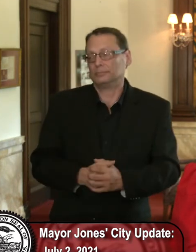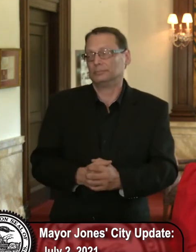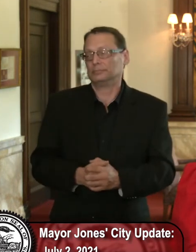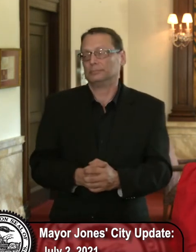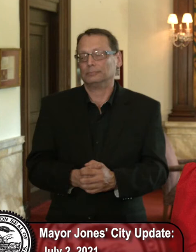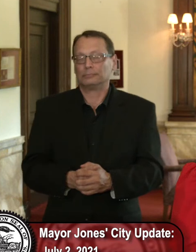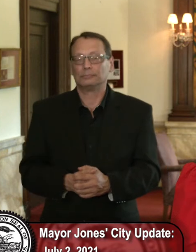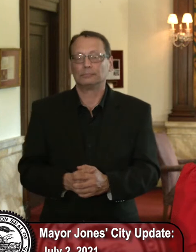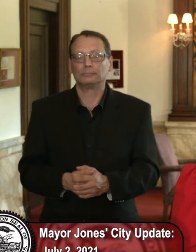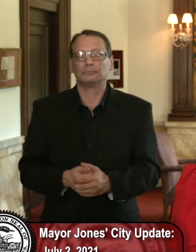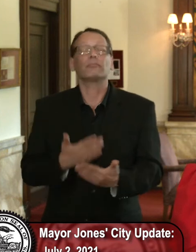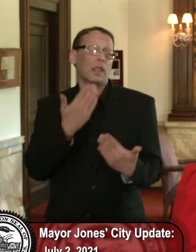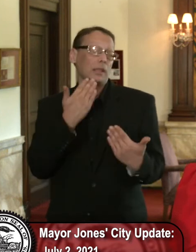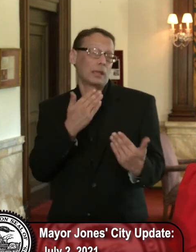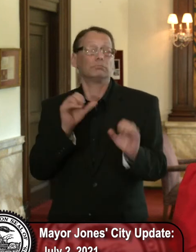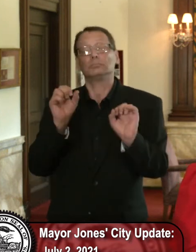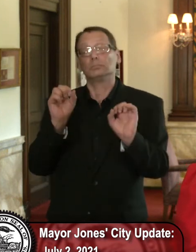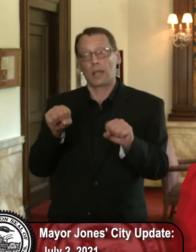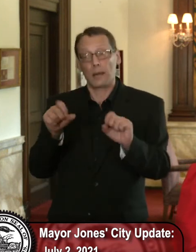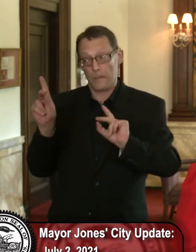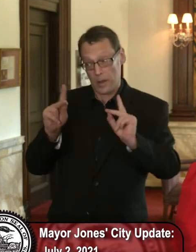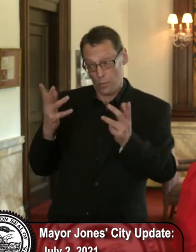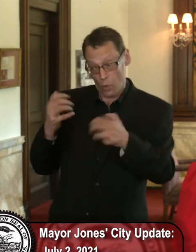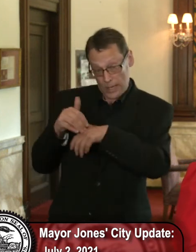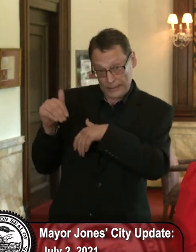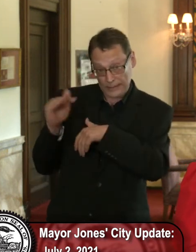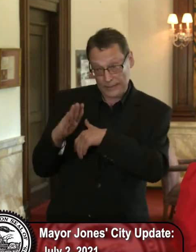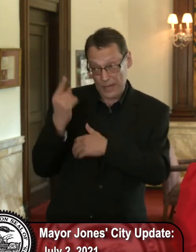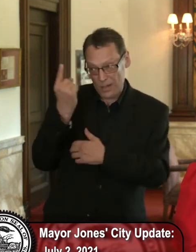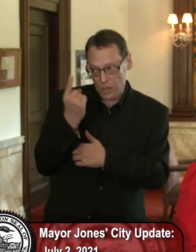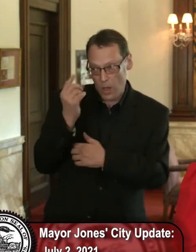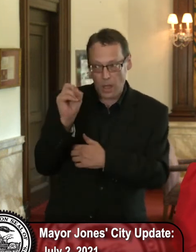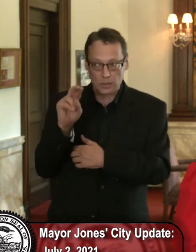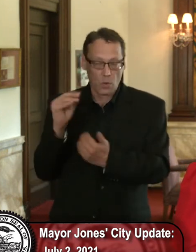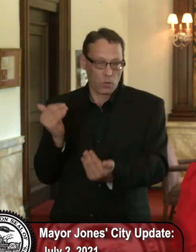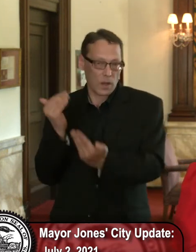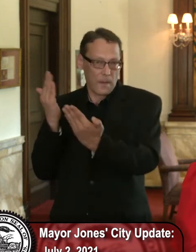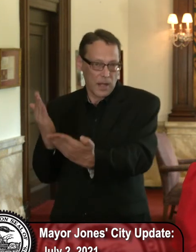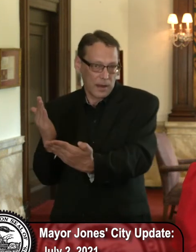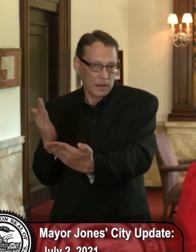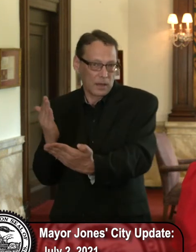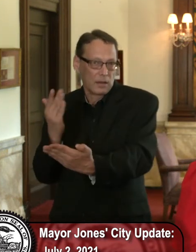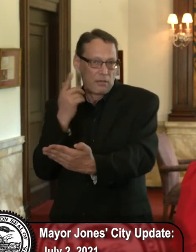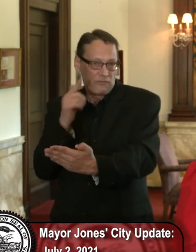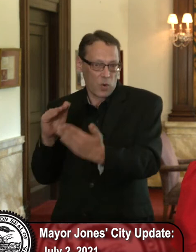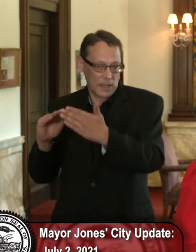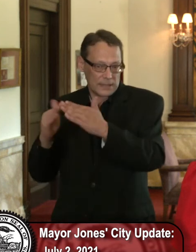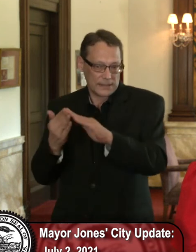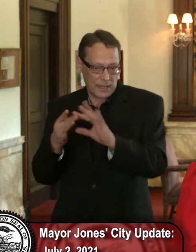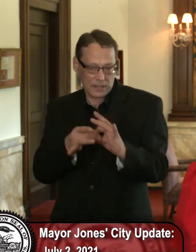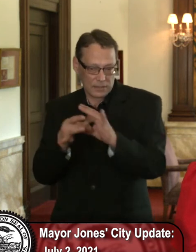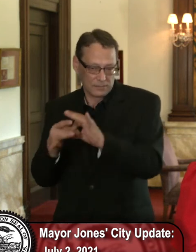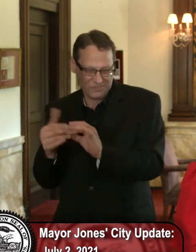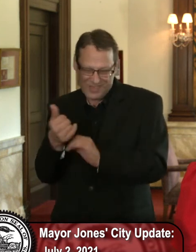And so can you, if people want to send their thoughts or recommendations to the city on pretty much